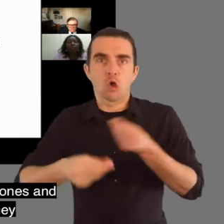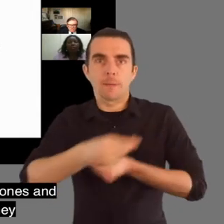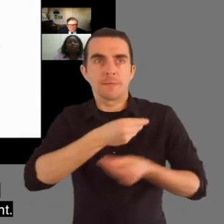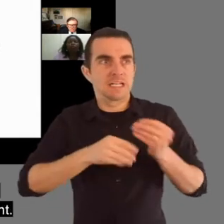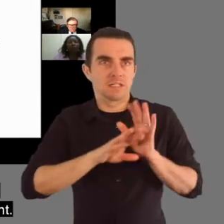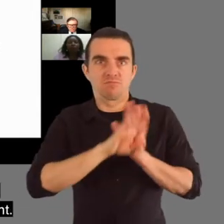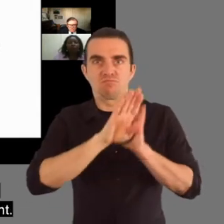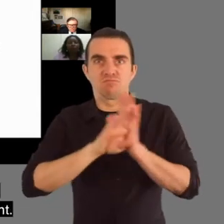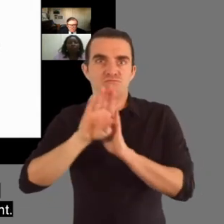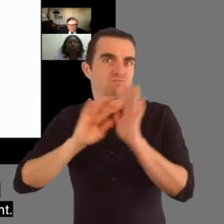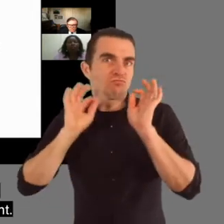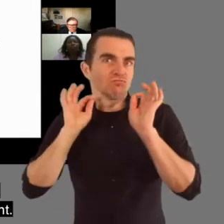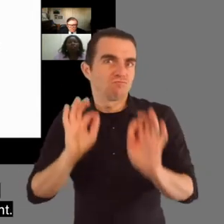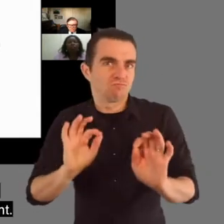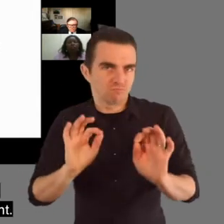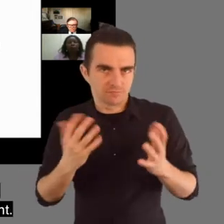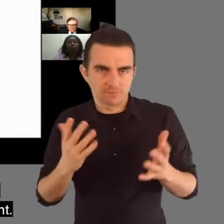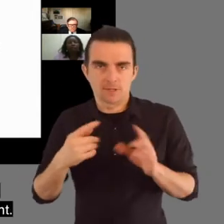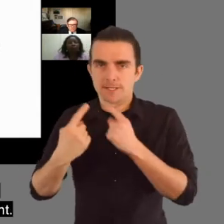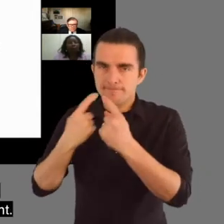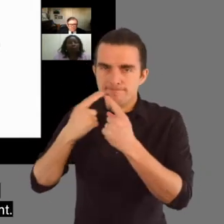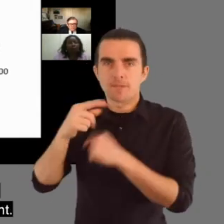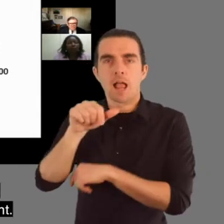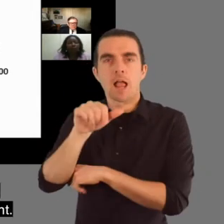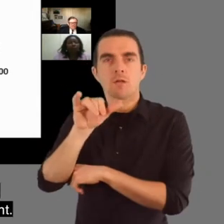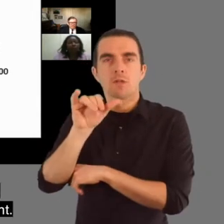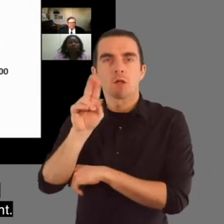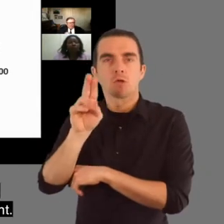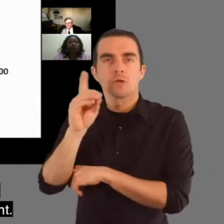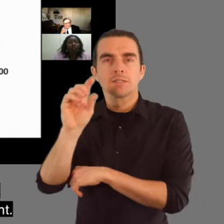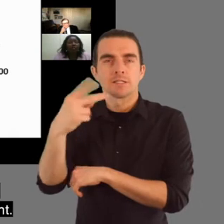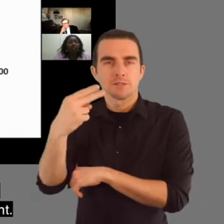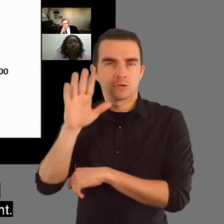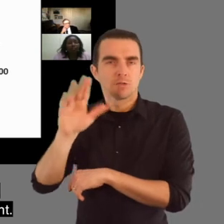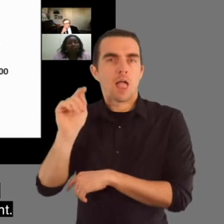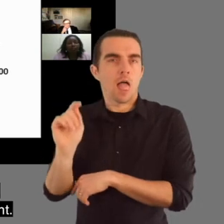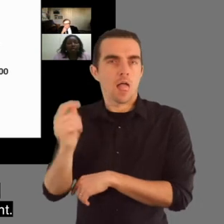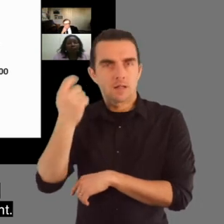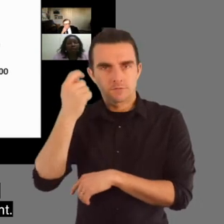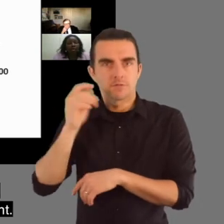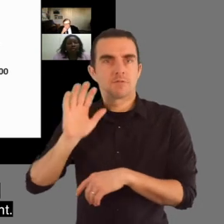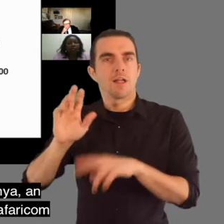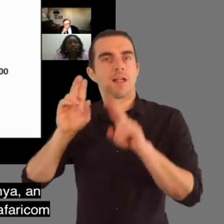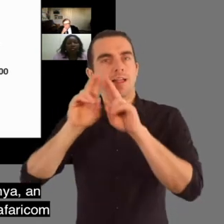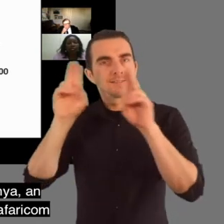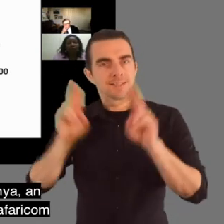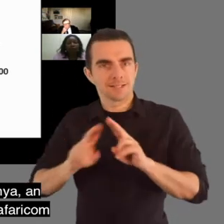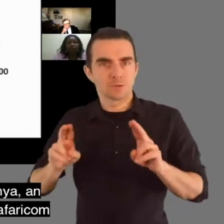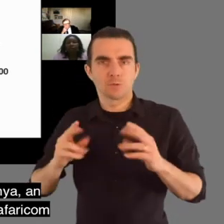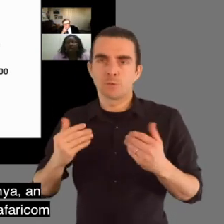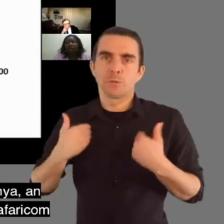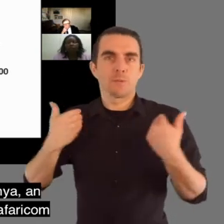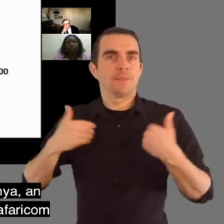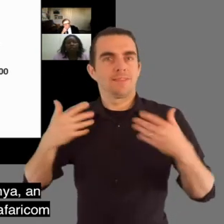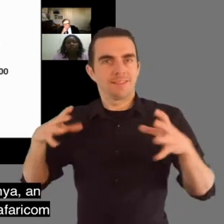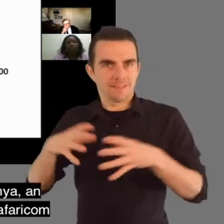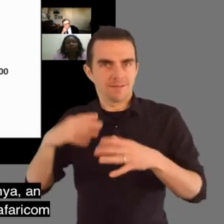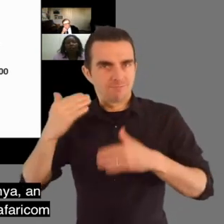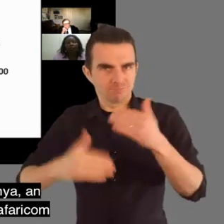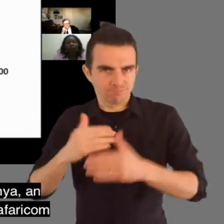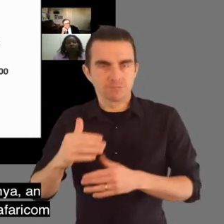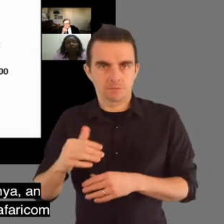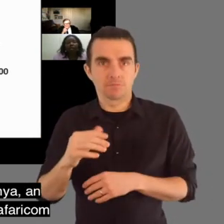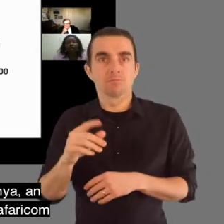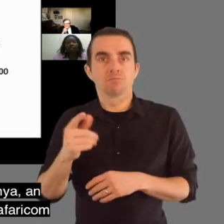transact money through mobile phones for economic empowerment. Some time back, in partnership with Ayud